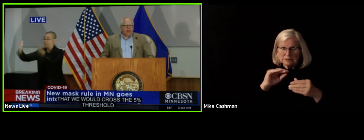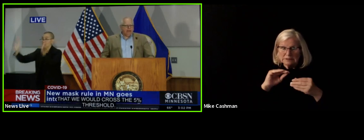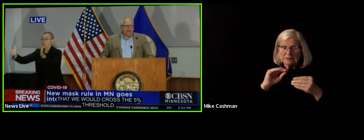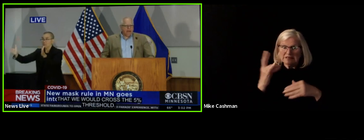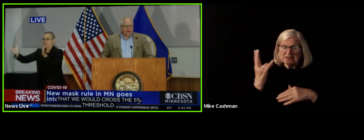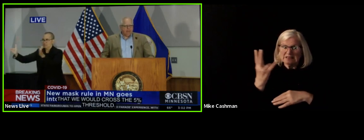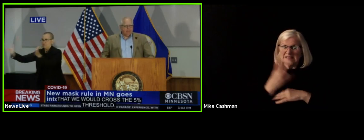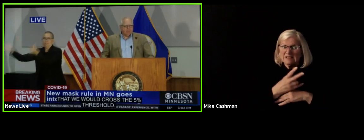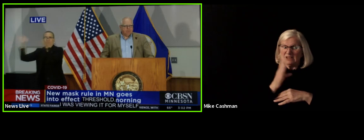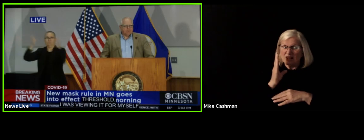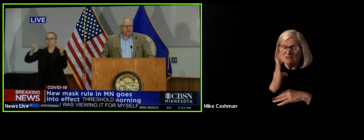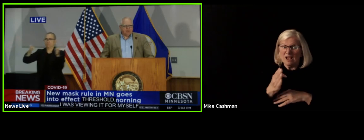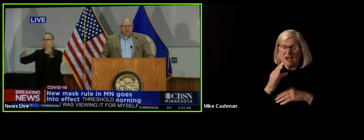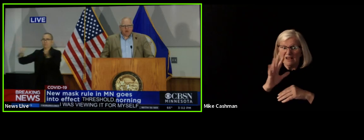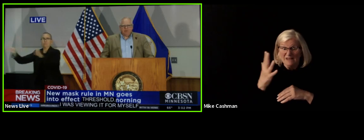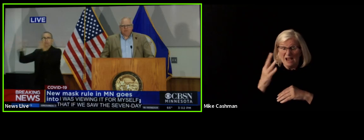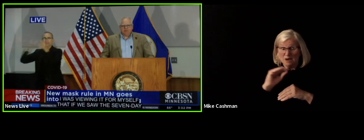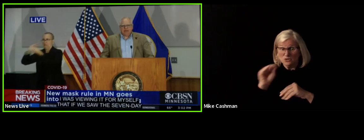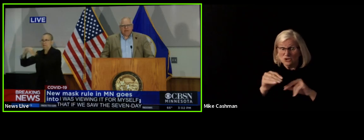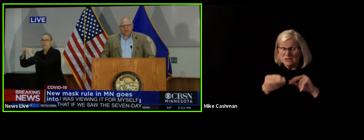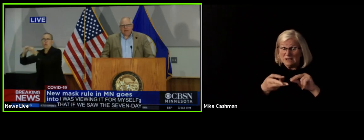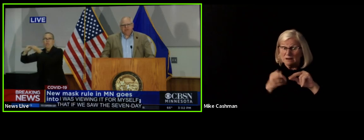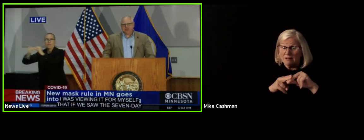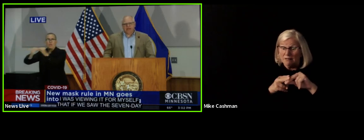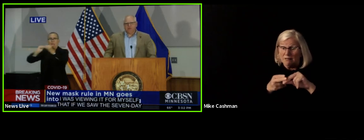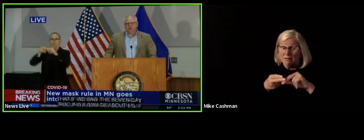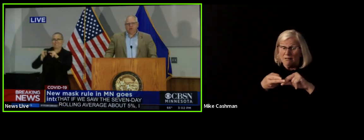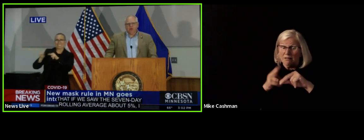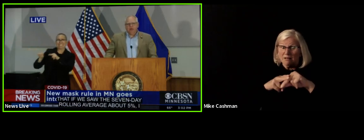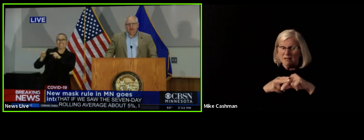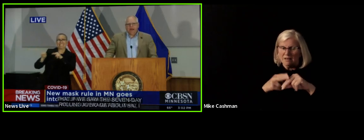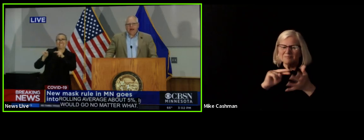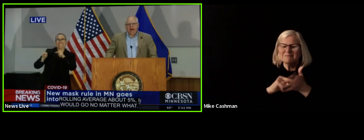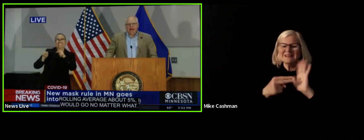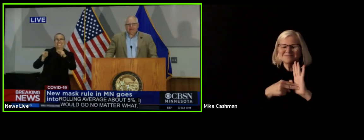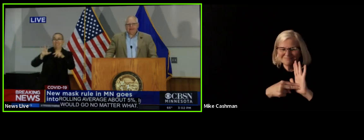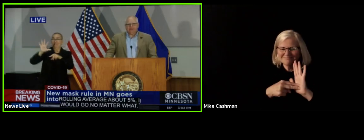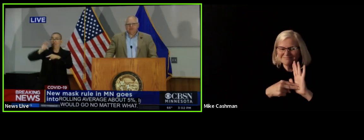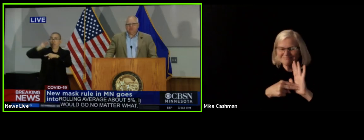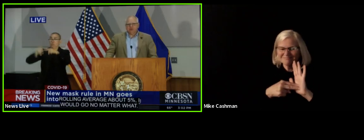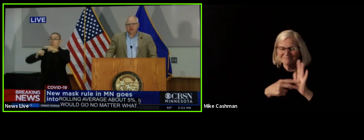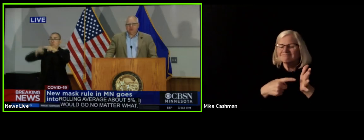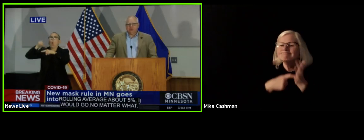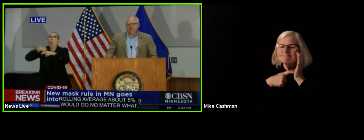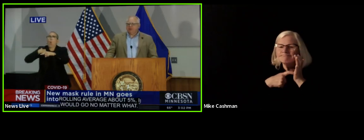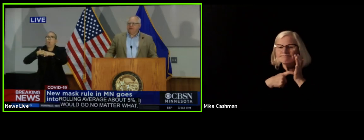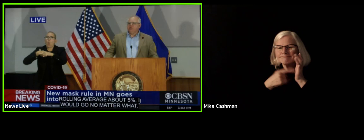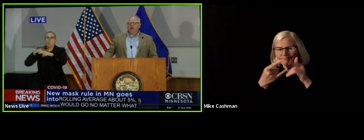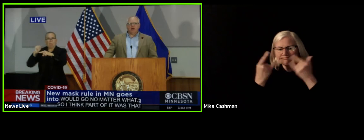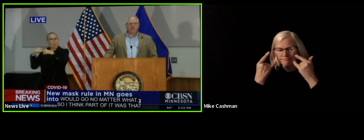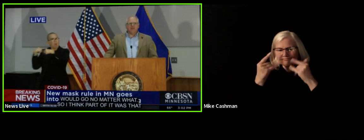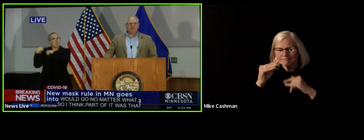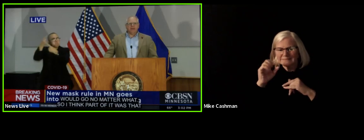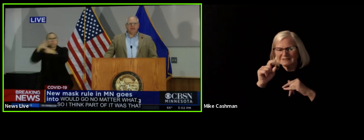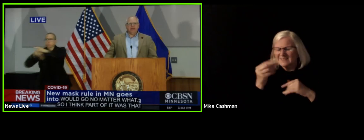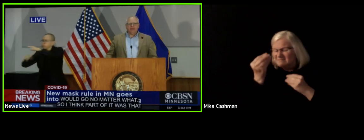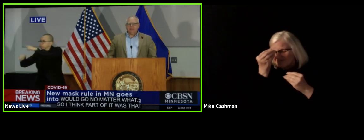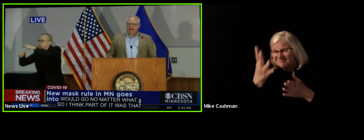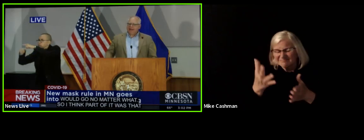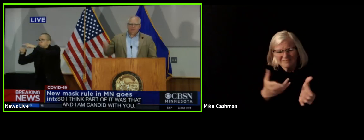what. So I think part of it was that. And I'm just candid with you. I think this would be so much more profitable. I mean, here we are having a